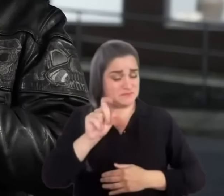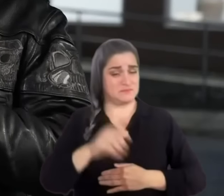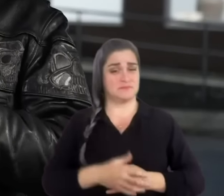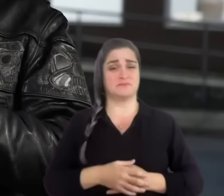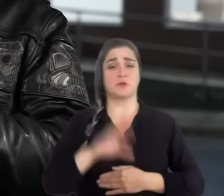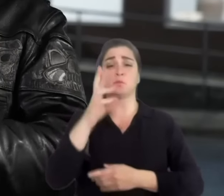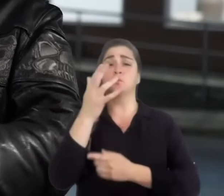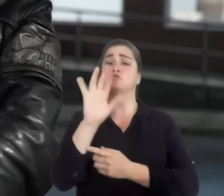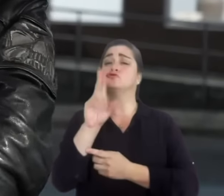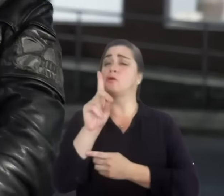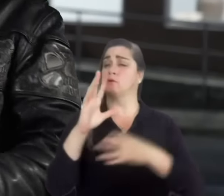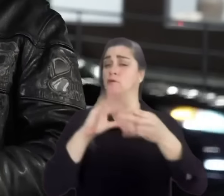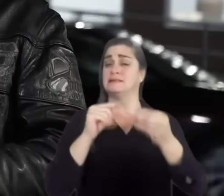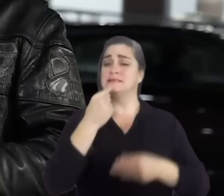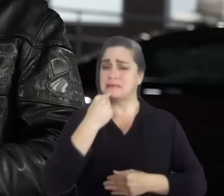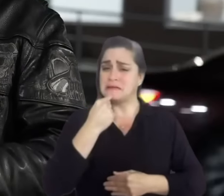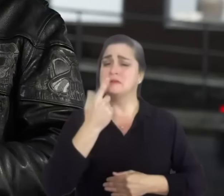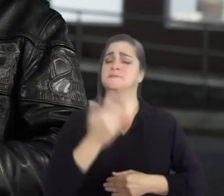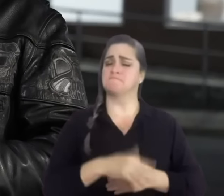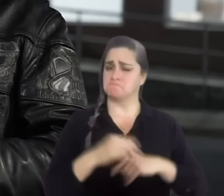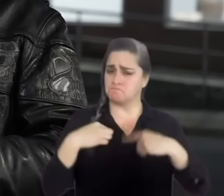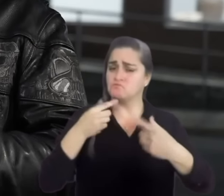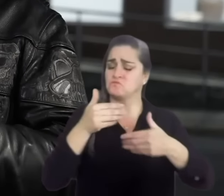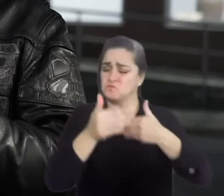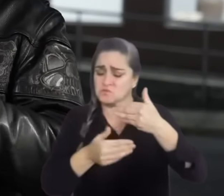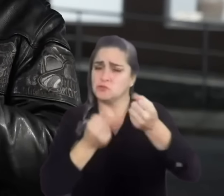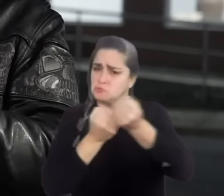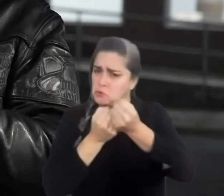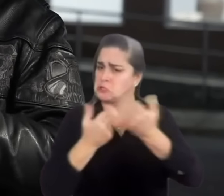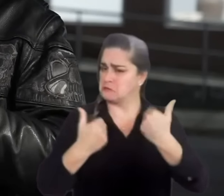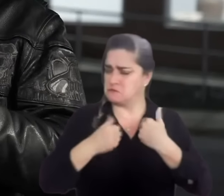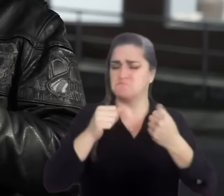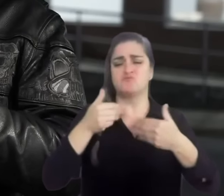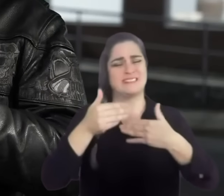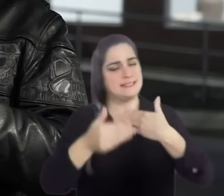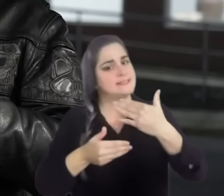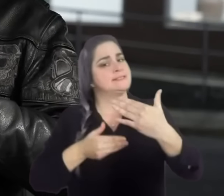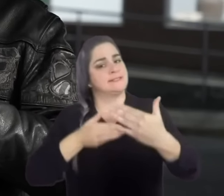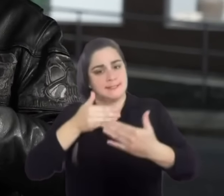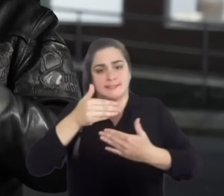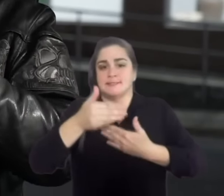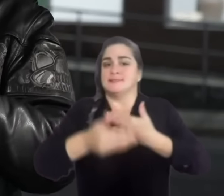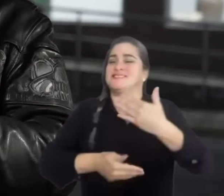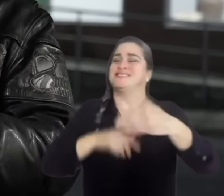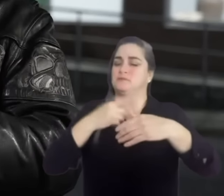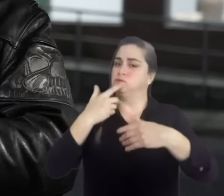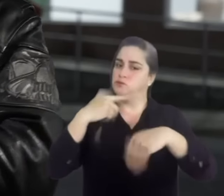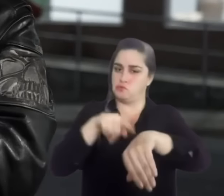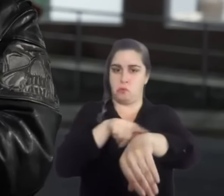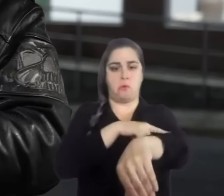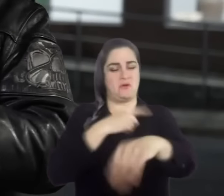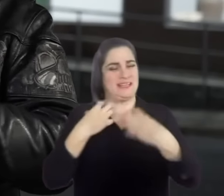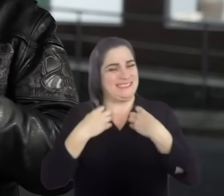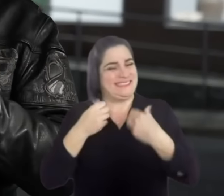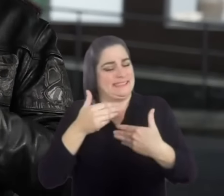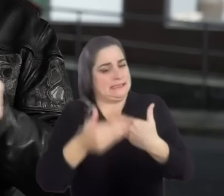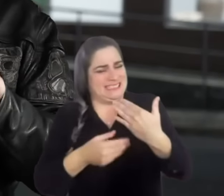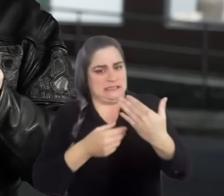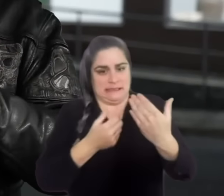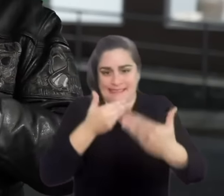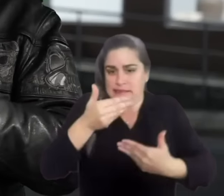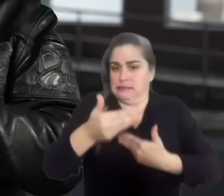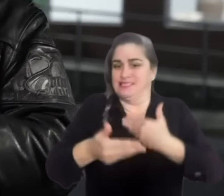MEGAN far, I feel like they've had support. But it's going to be a long process to